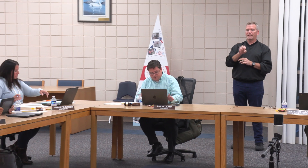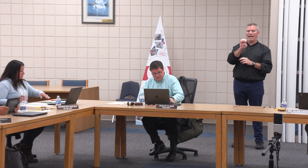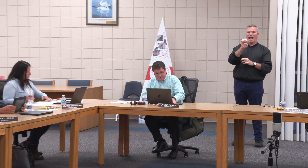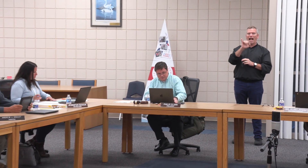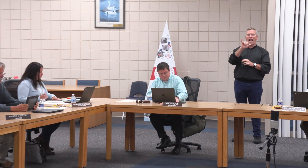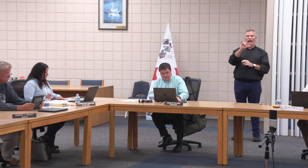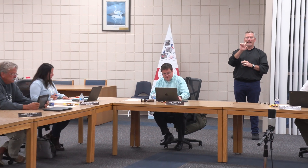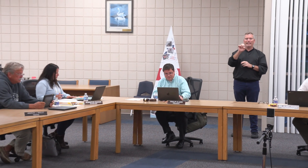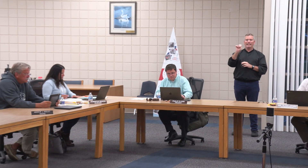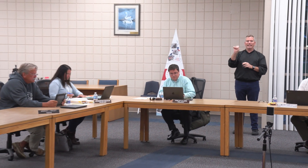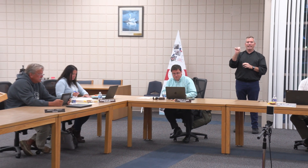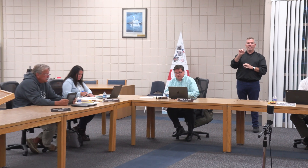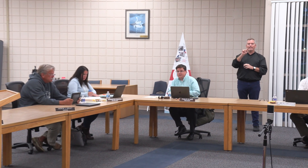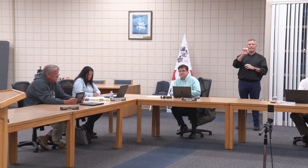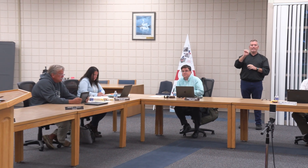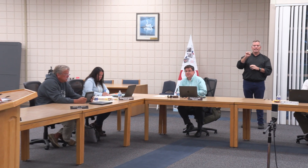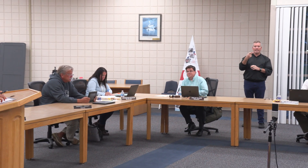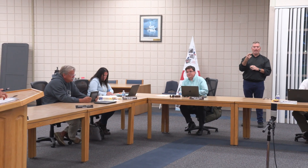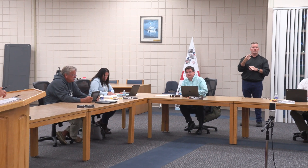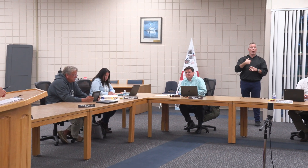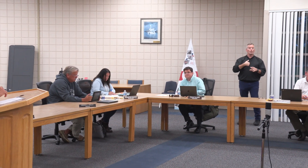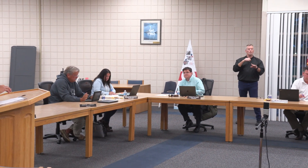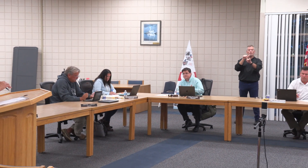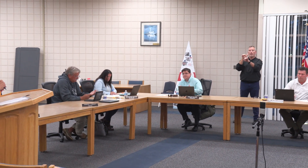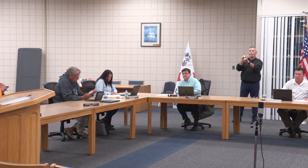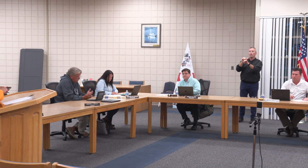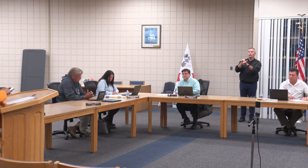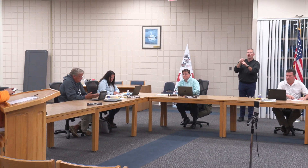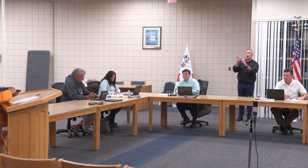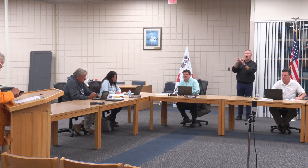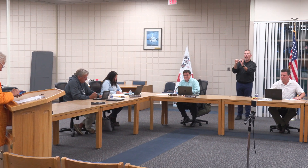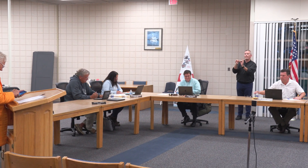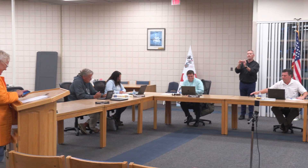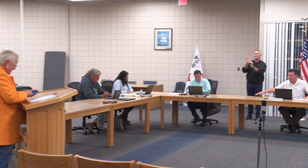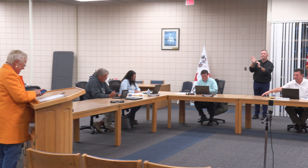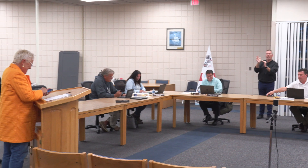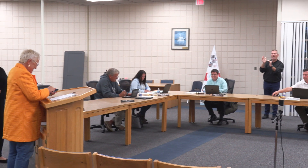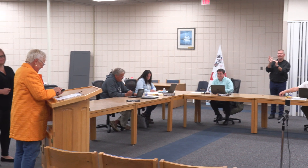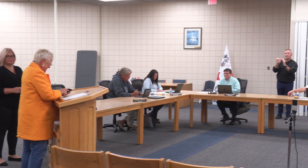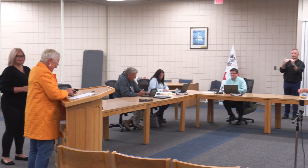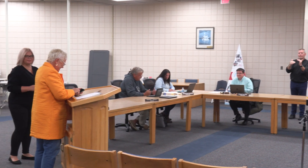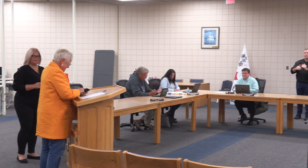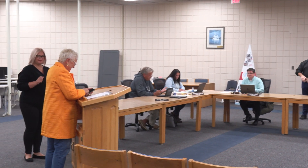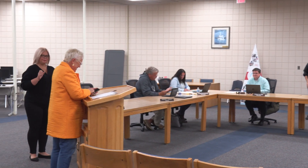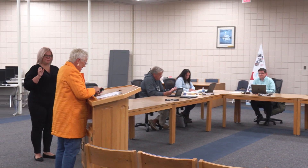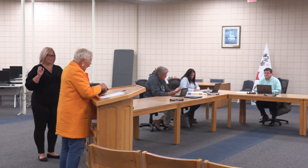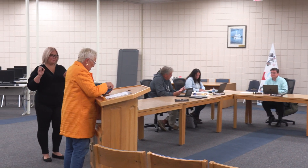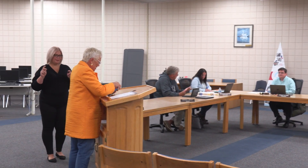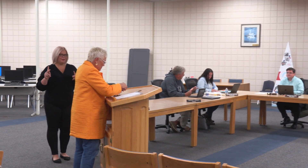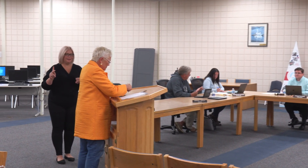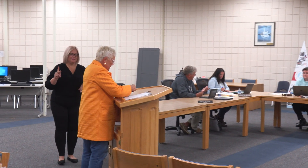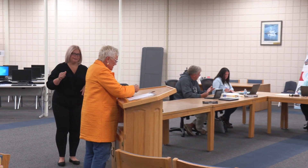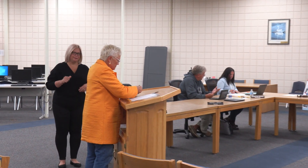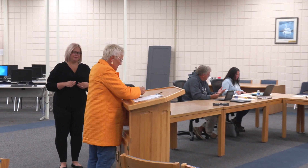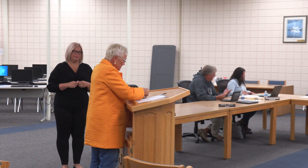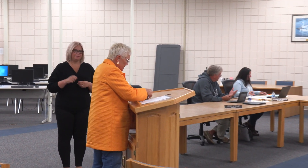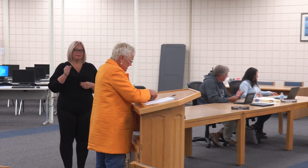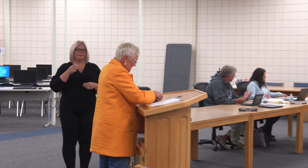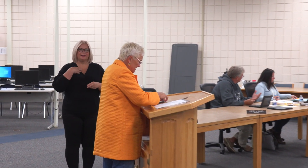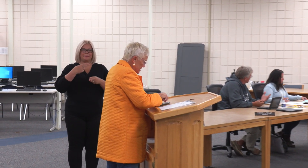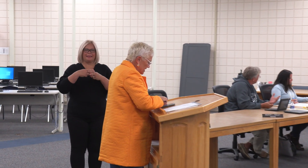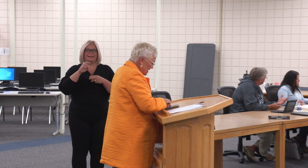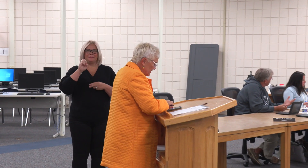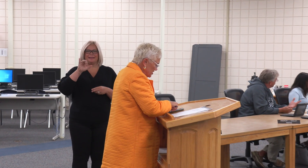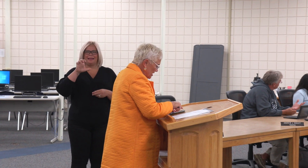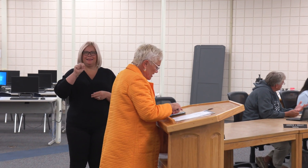As a reminder, we ask that you hold your comments for five minutes. Oh, sure. Okay. Yes, my name